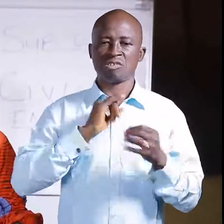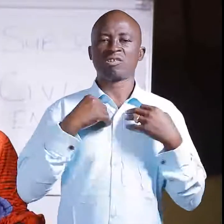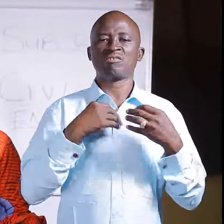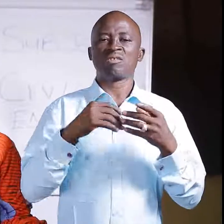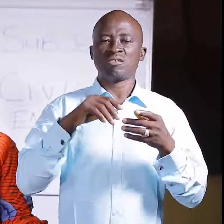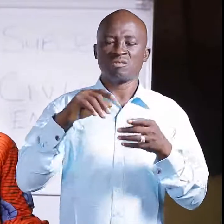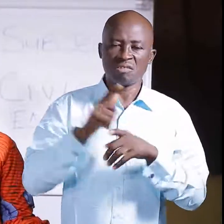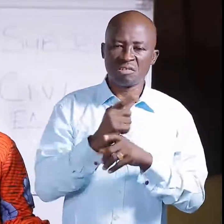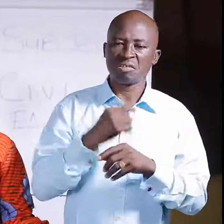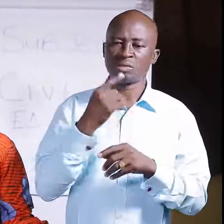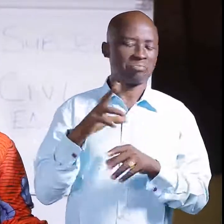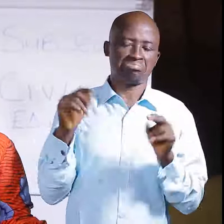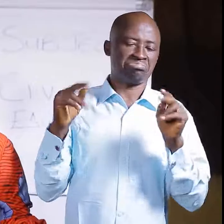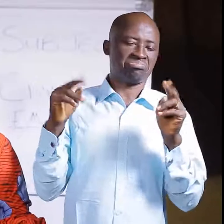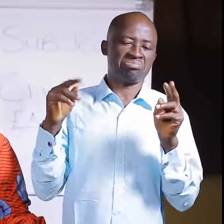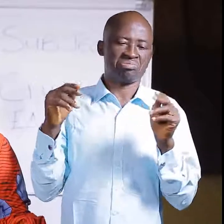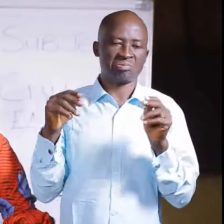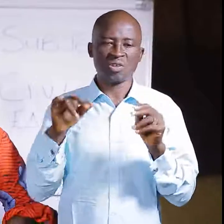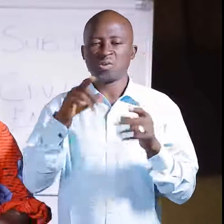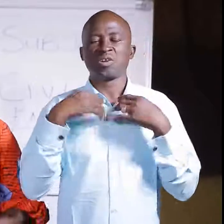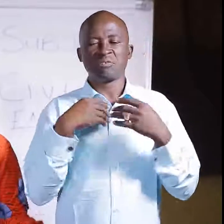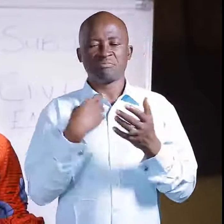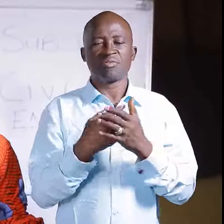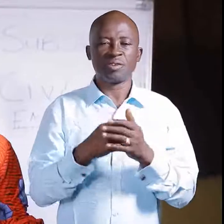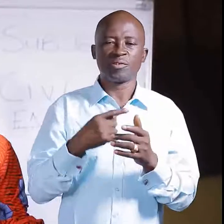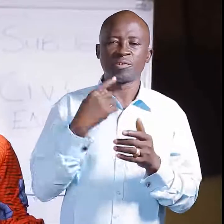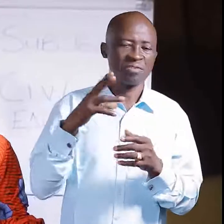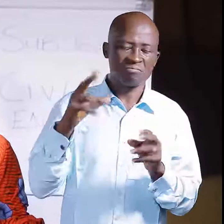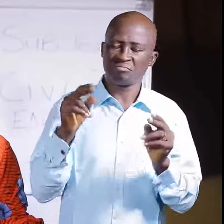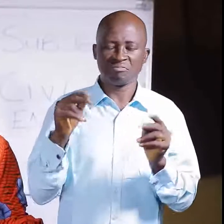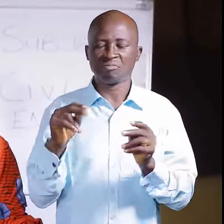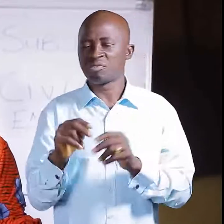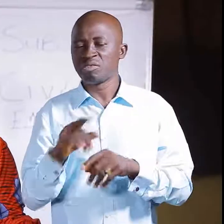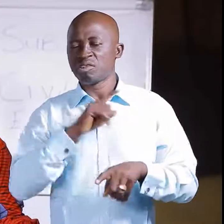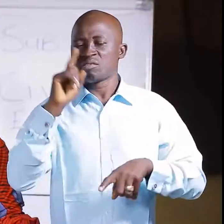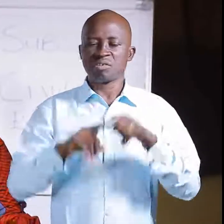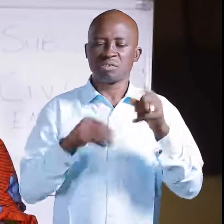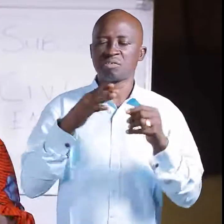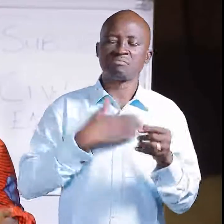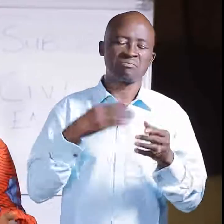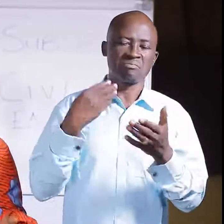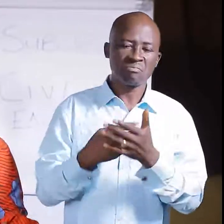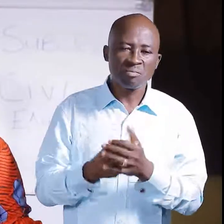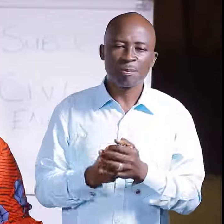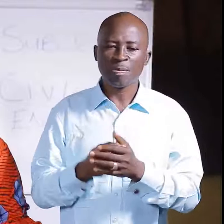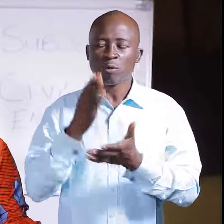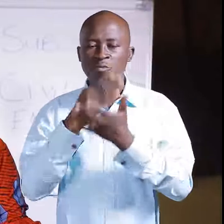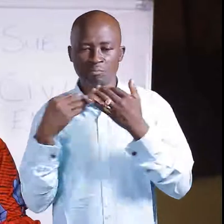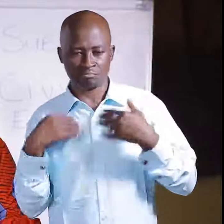I'm not ready to sacrifice my land. You have your money, you say, you are not ready to sacrifice your money. Somebody